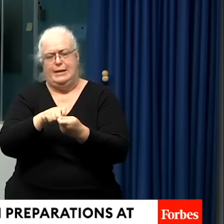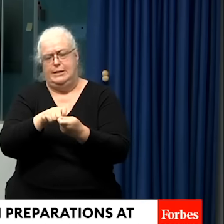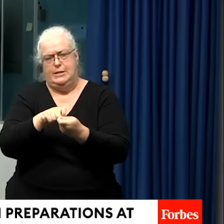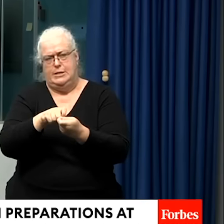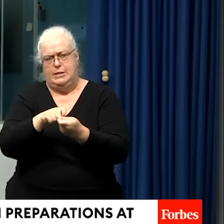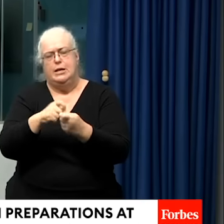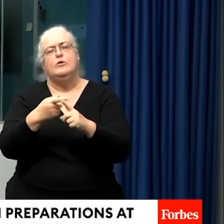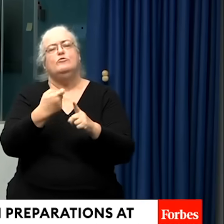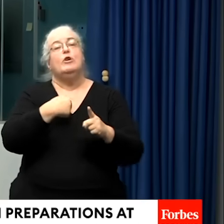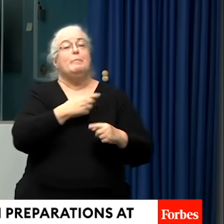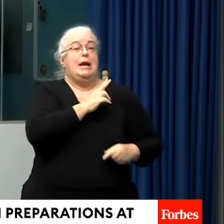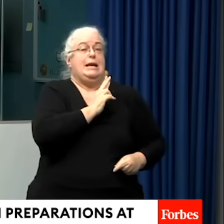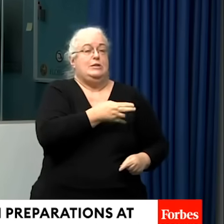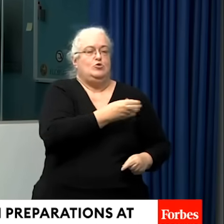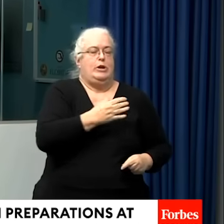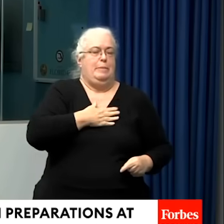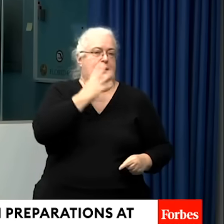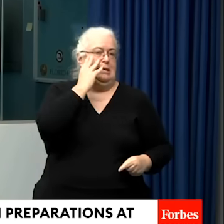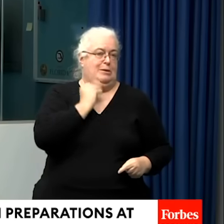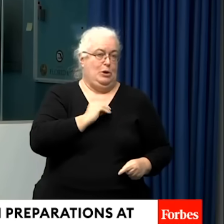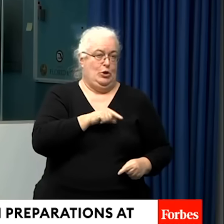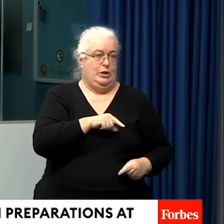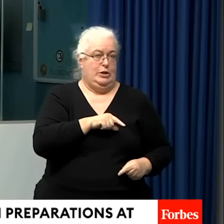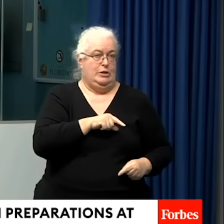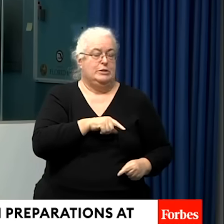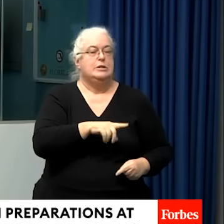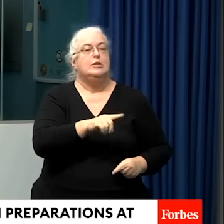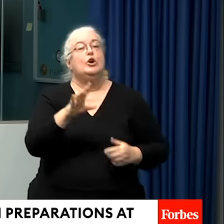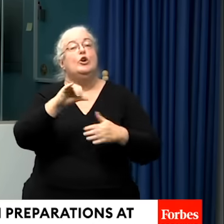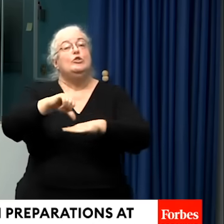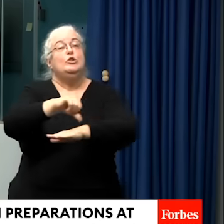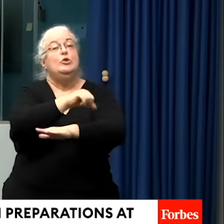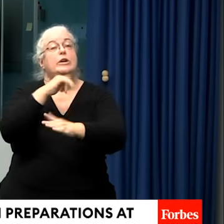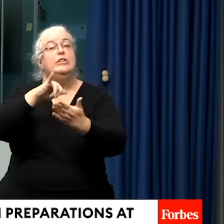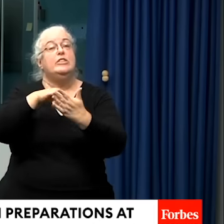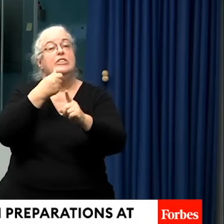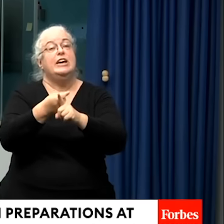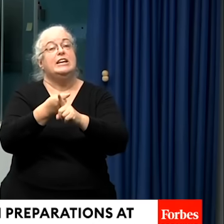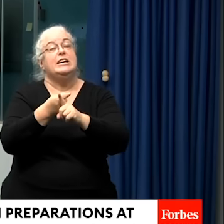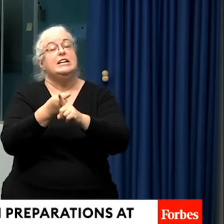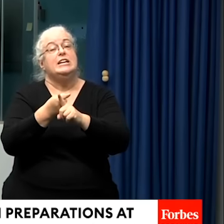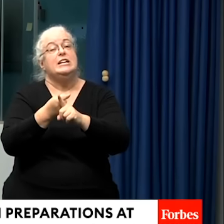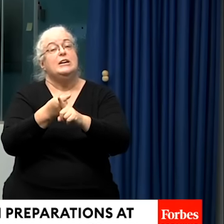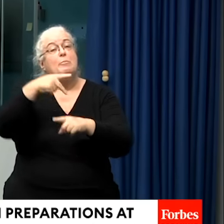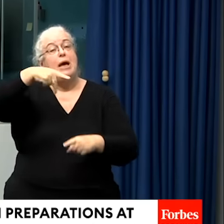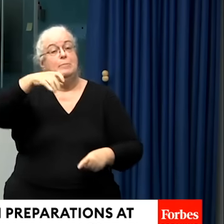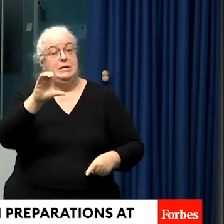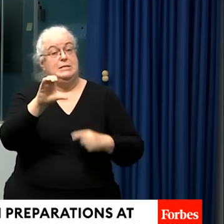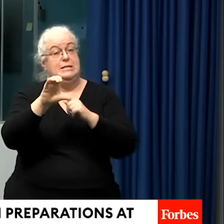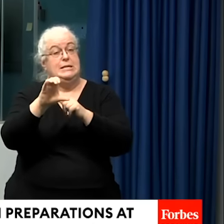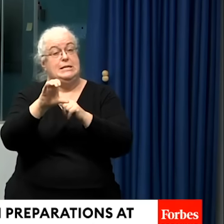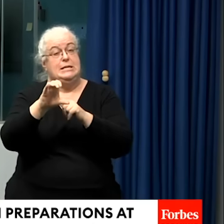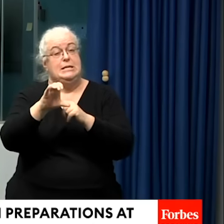from history and my experience, the tornado that hit the lower area of Panama City looks like